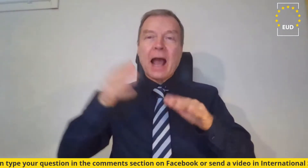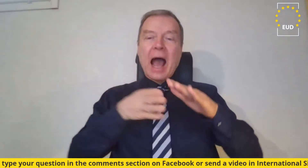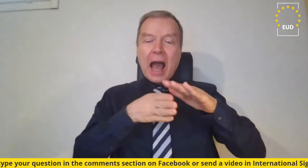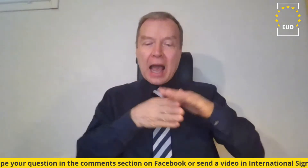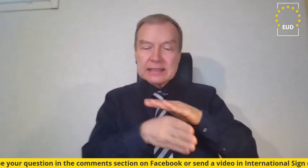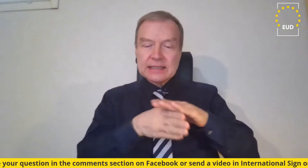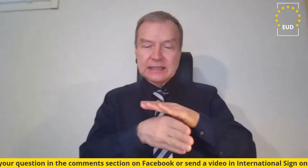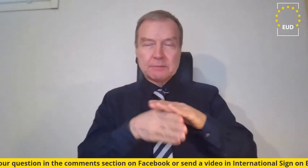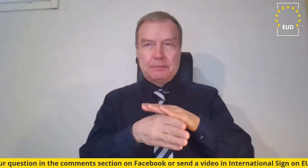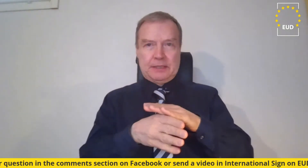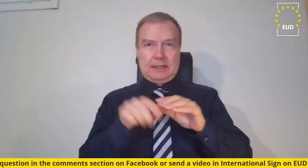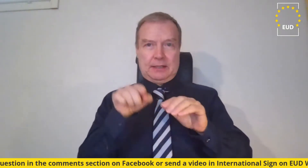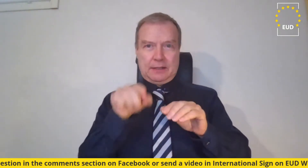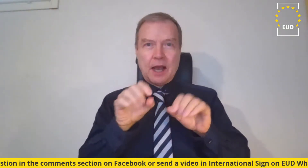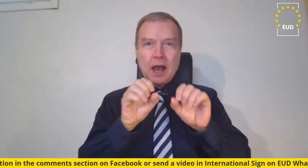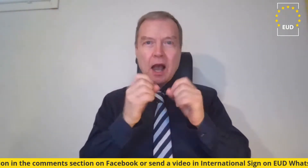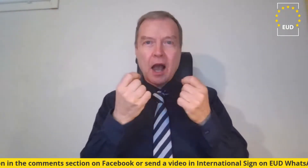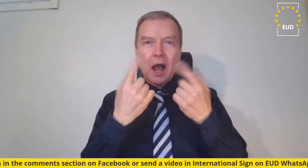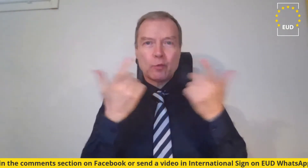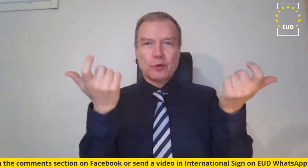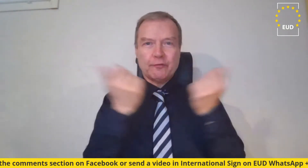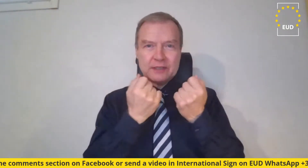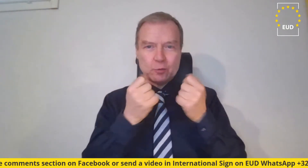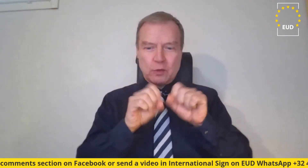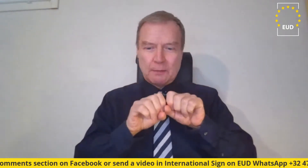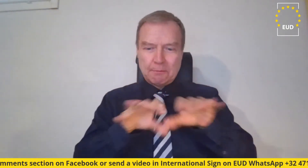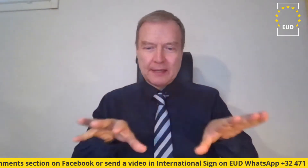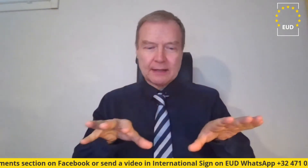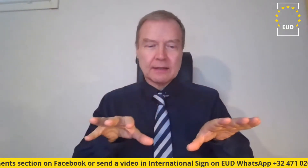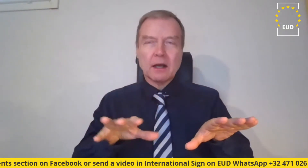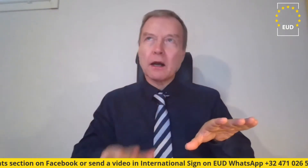gradually increase the level of accessibility.